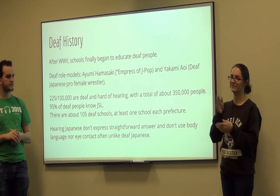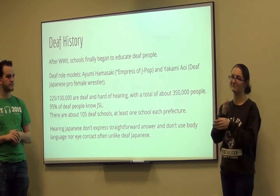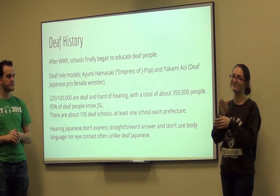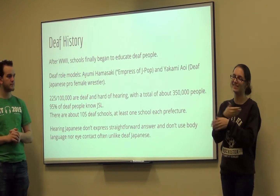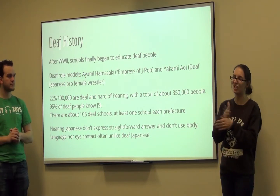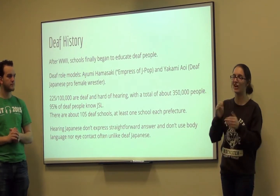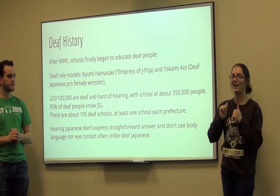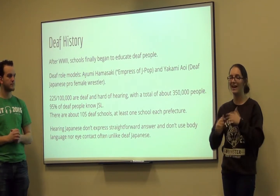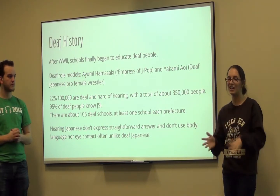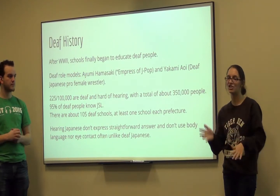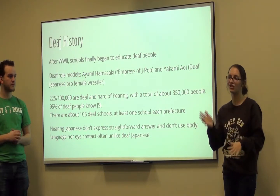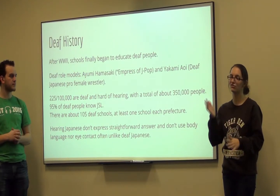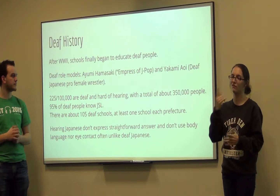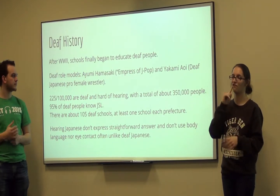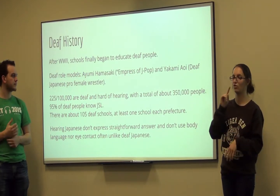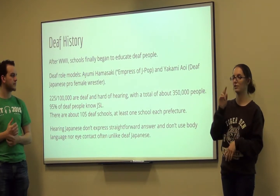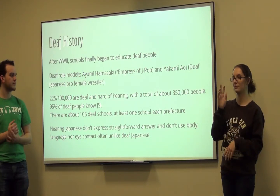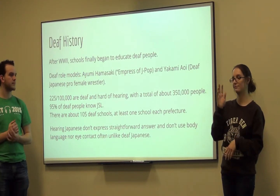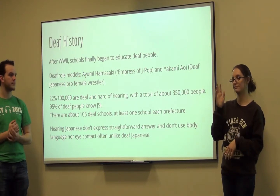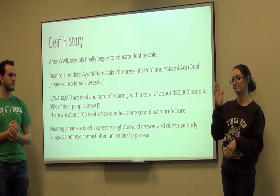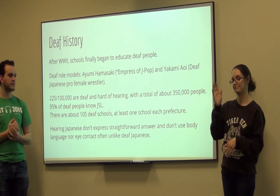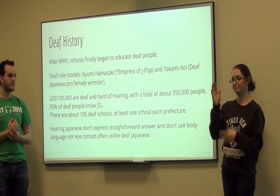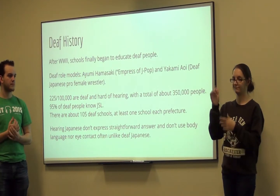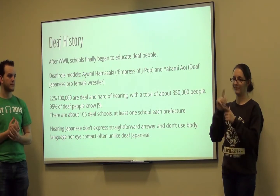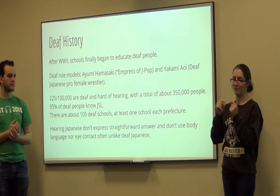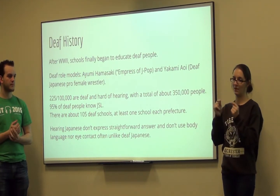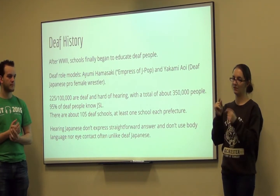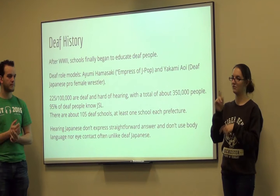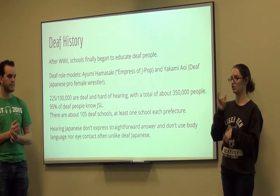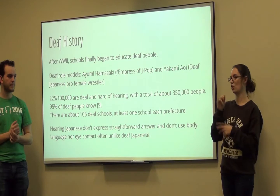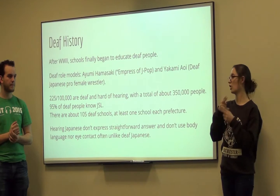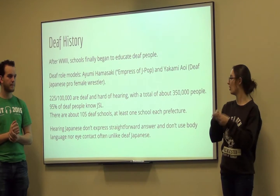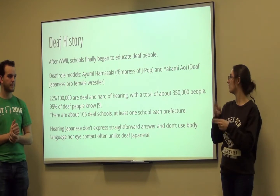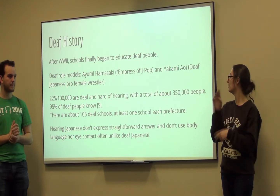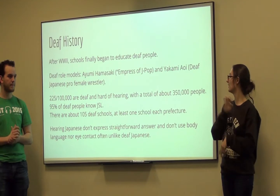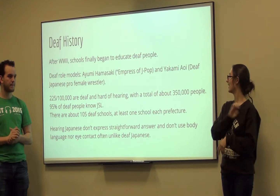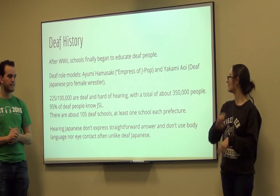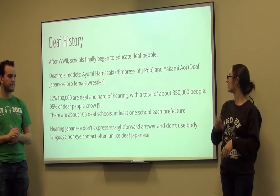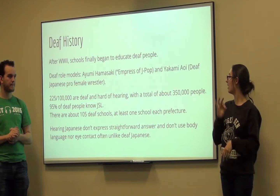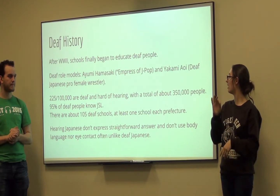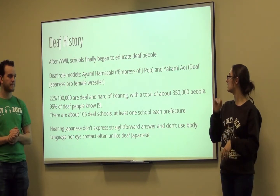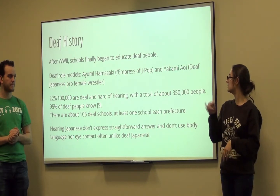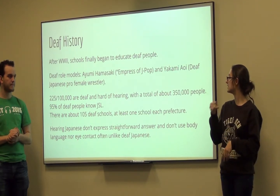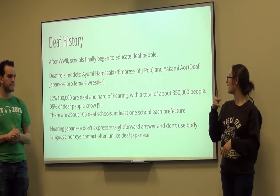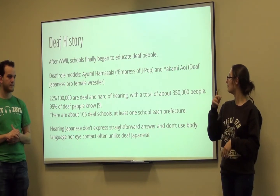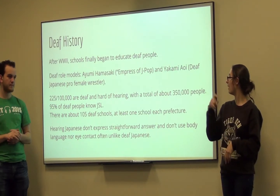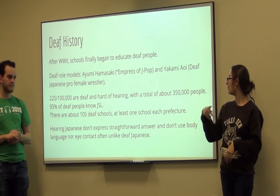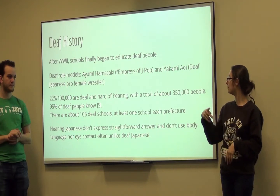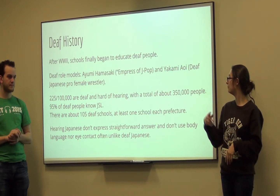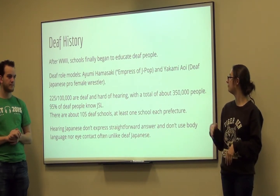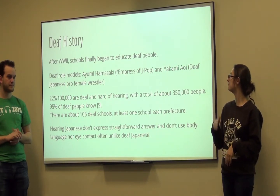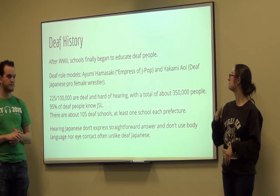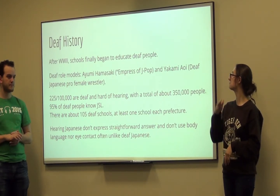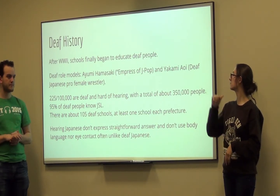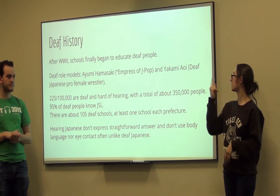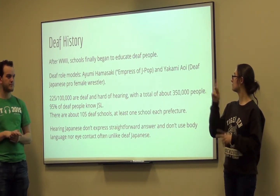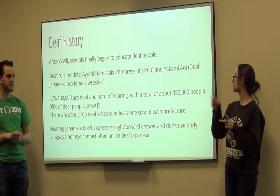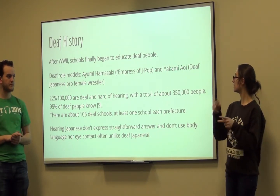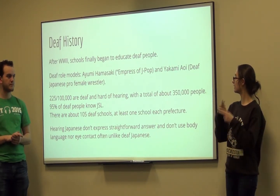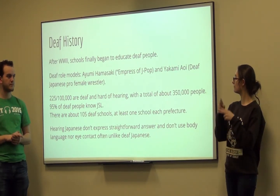she's known, she's a singer and an actress, and they call her the Empress of J-pop. And